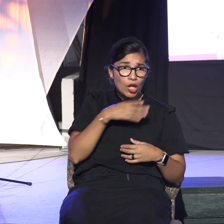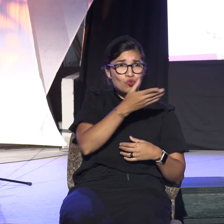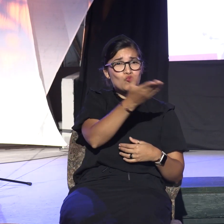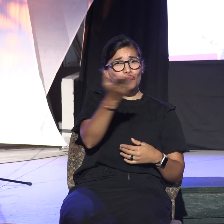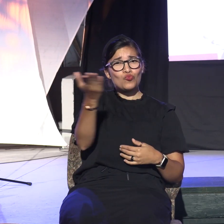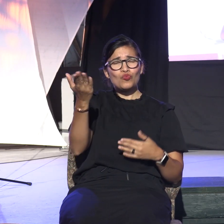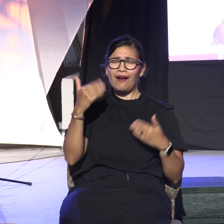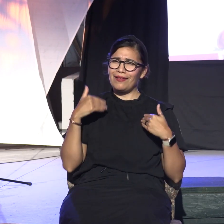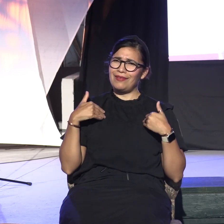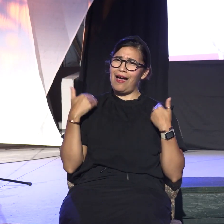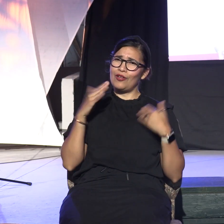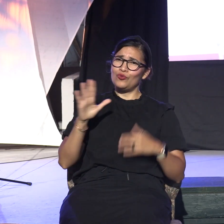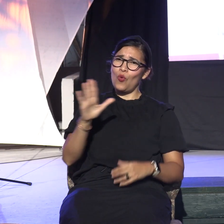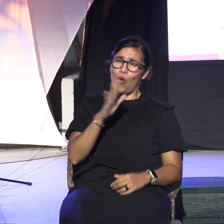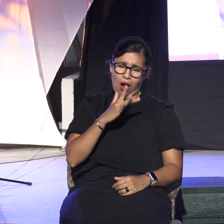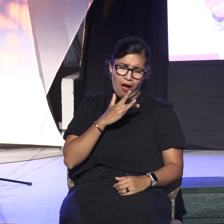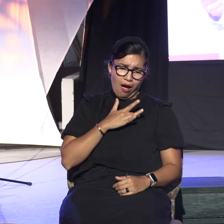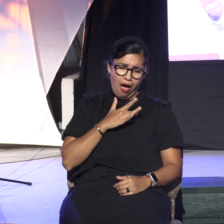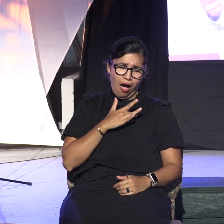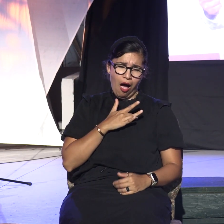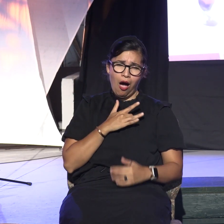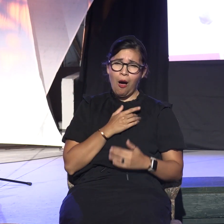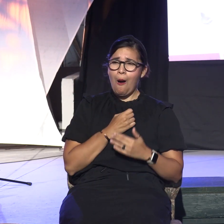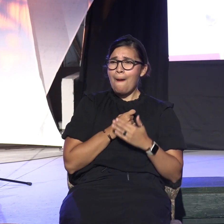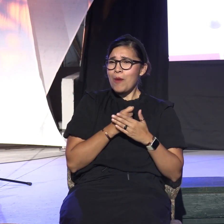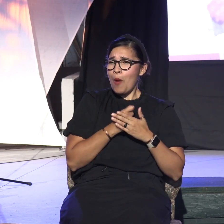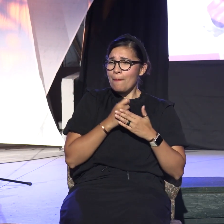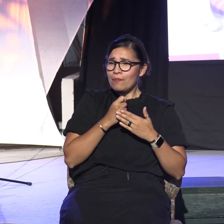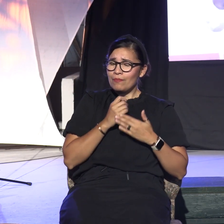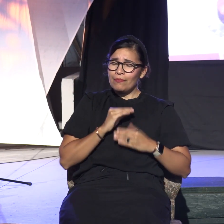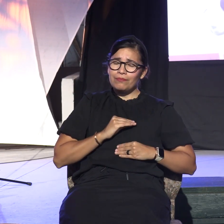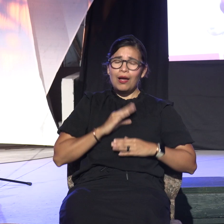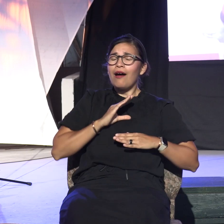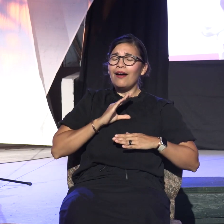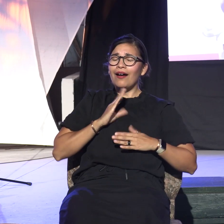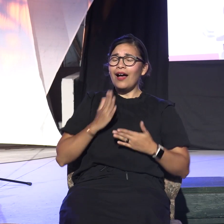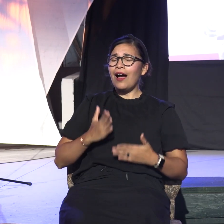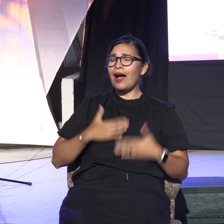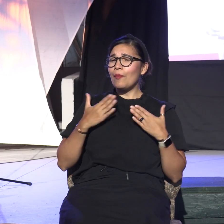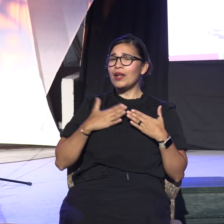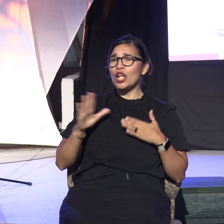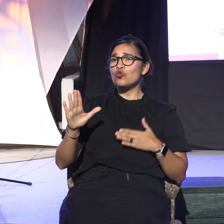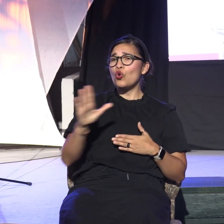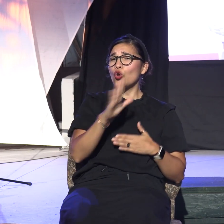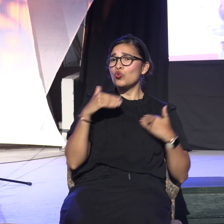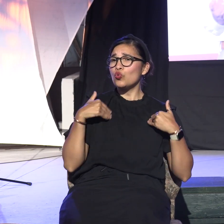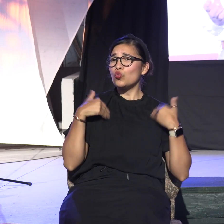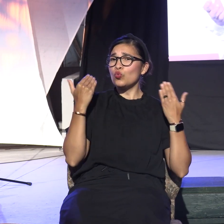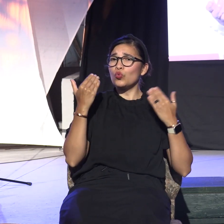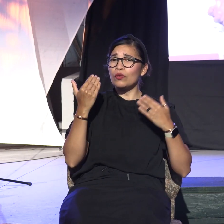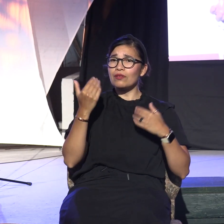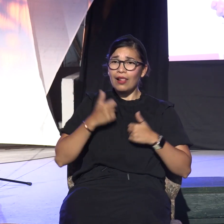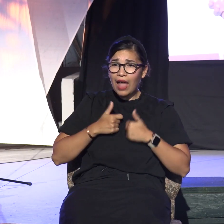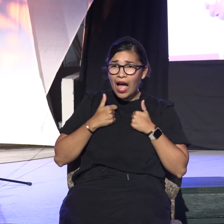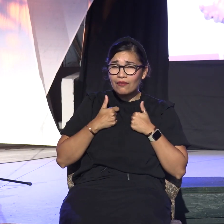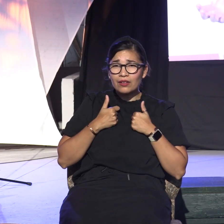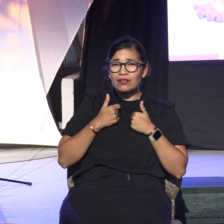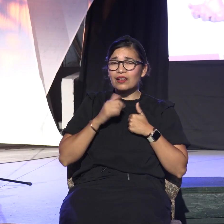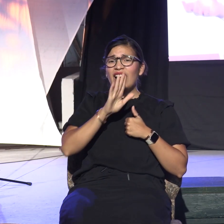is very simple to young people. When you're young, just live with joy. Be